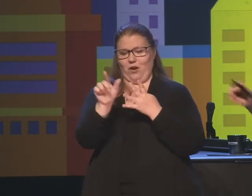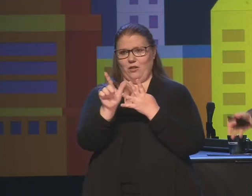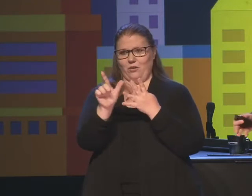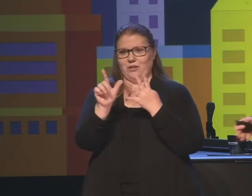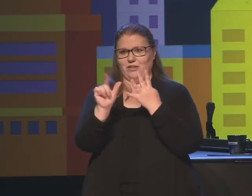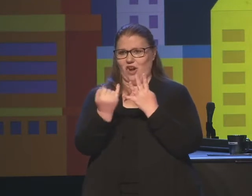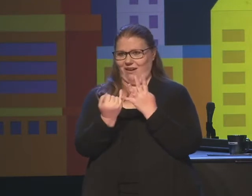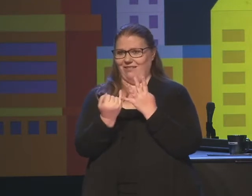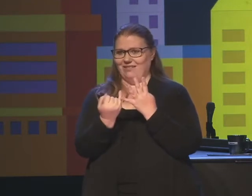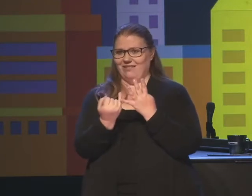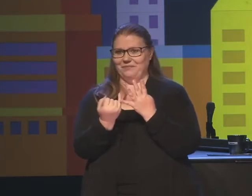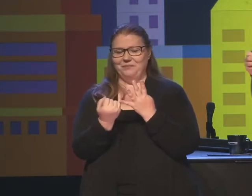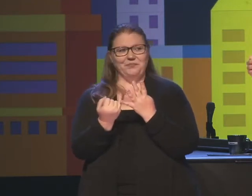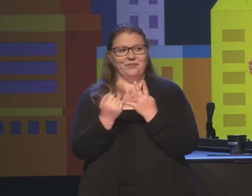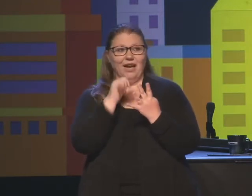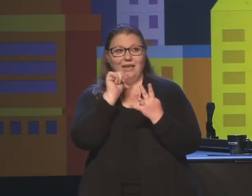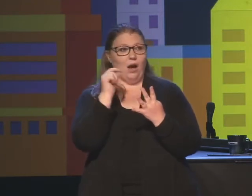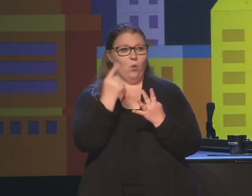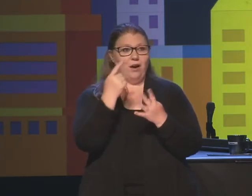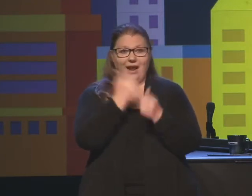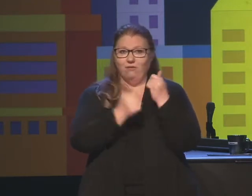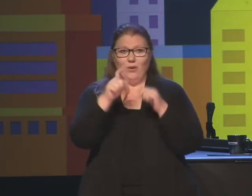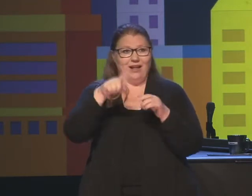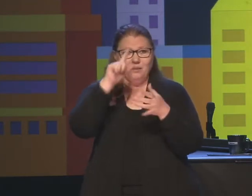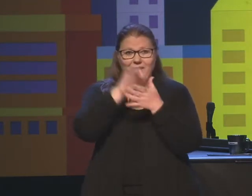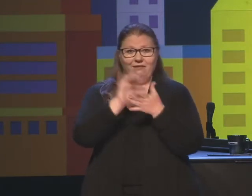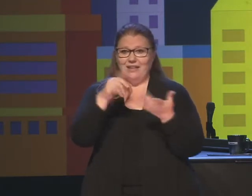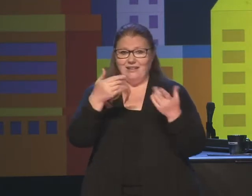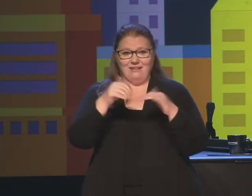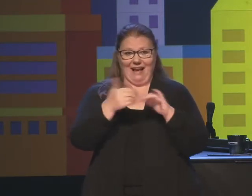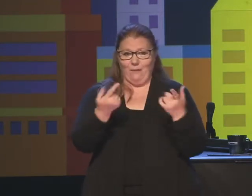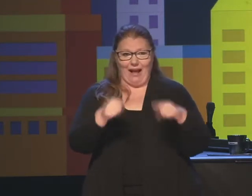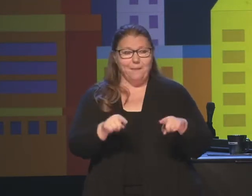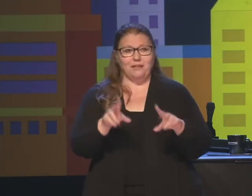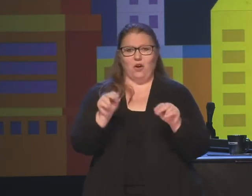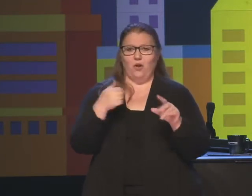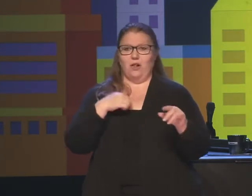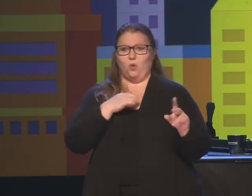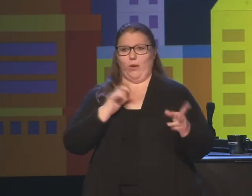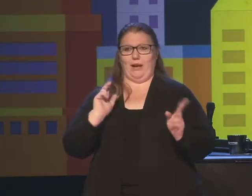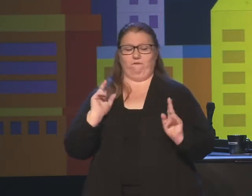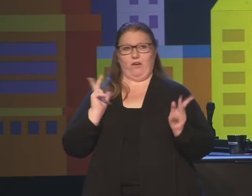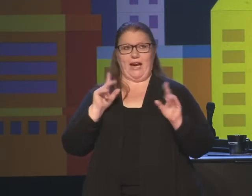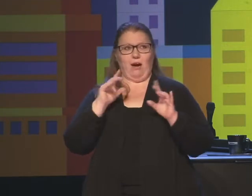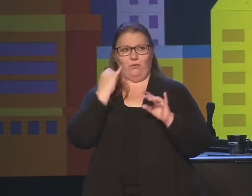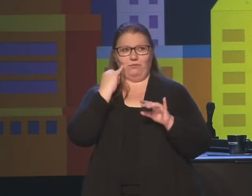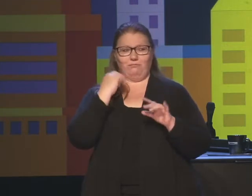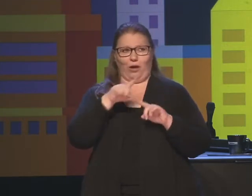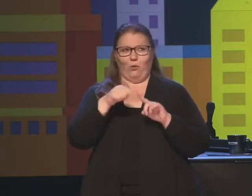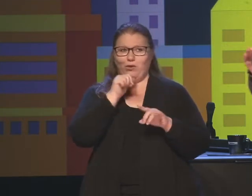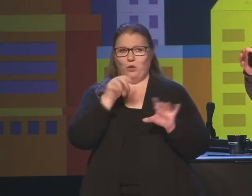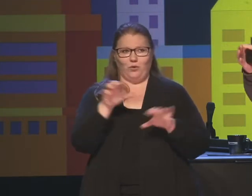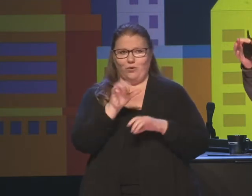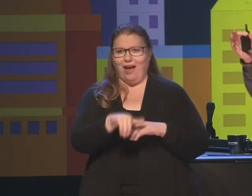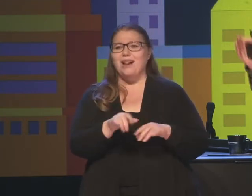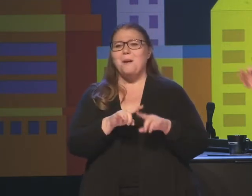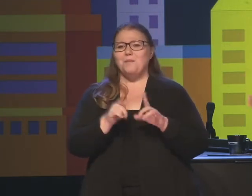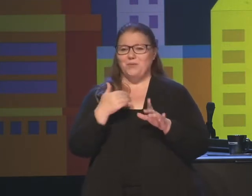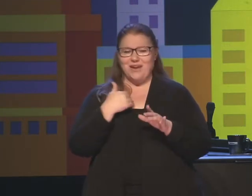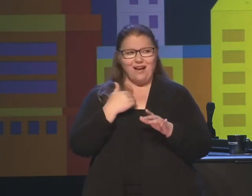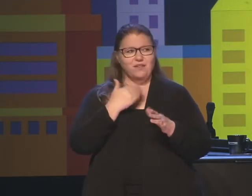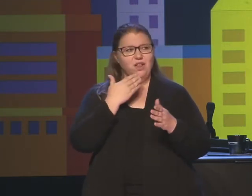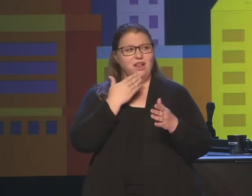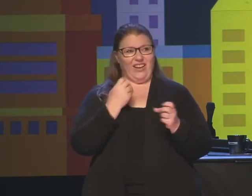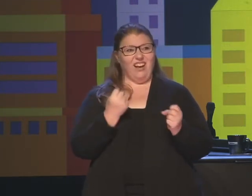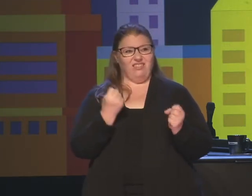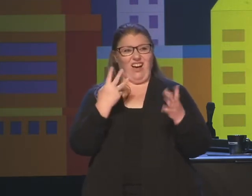Providence gave us. Not one that everybody's got to believe. This is how it happened, right? And we freak out, by the way, when we don't do that. But we just have this good multitude of